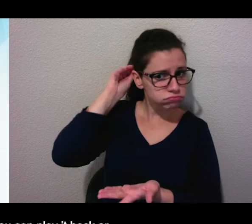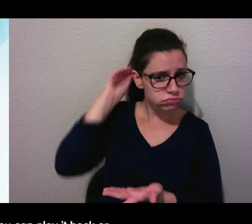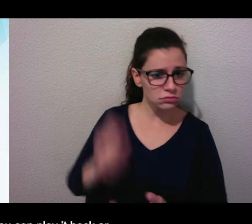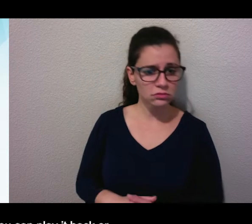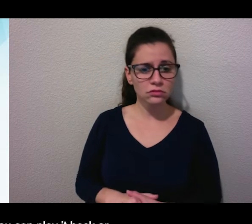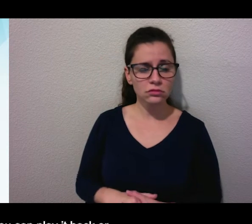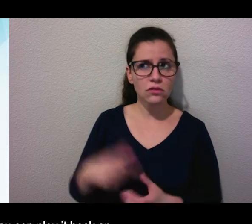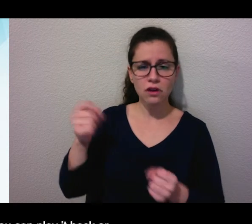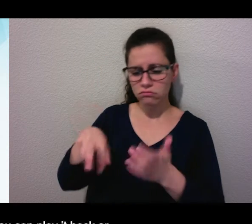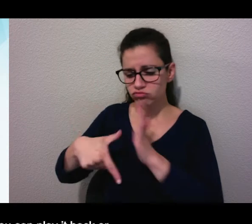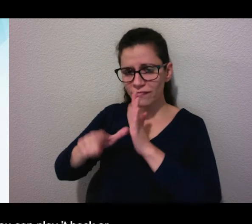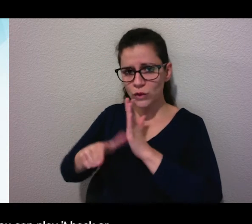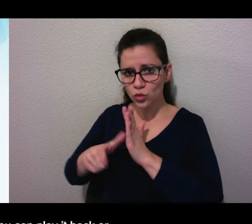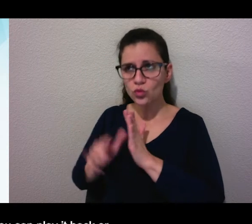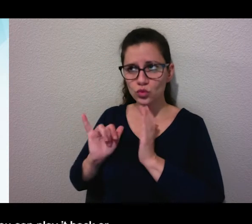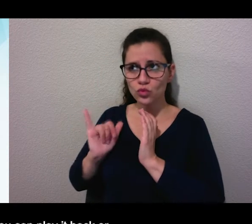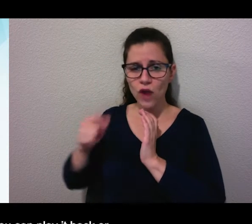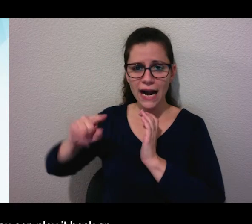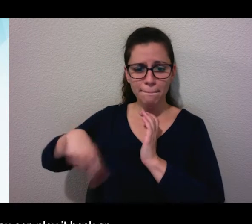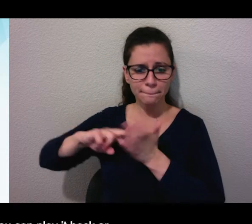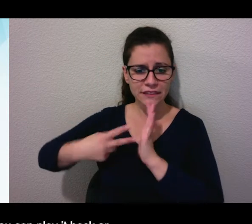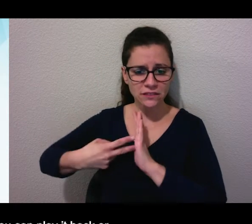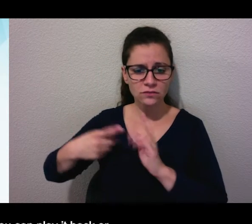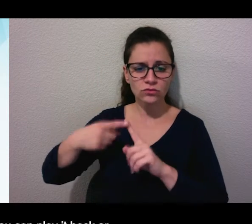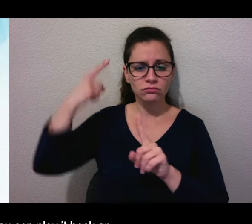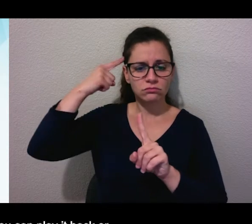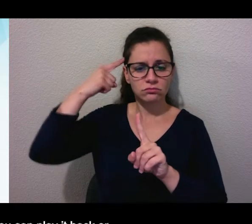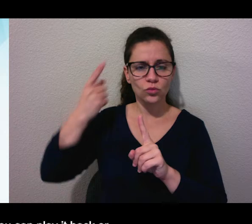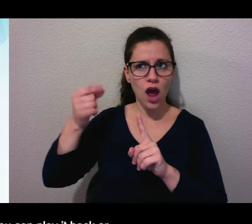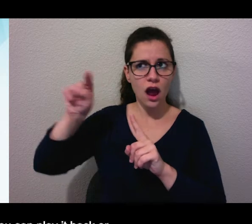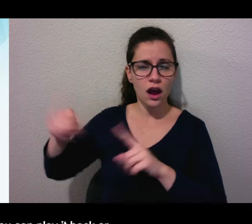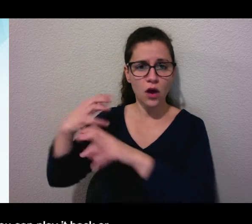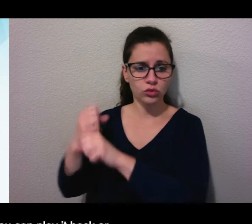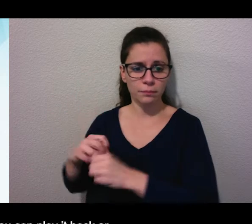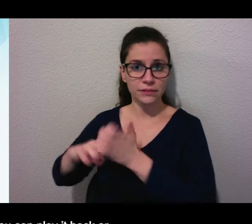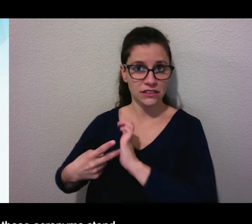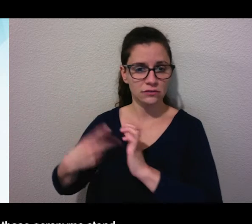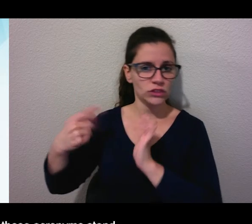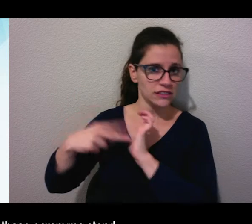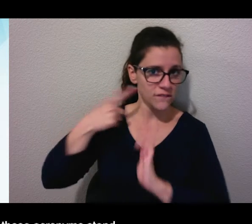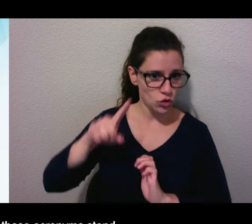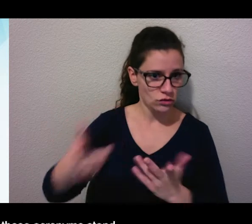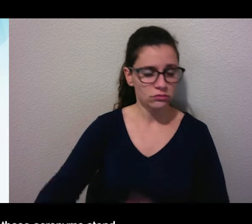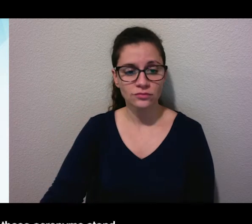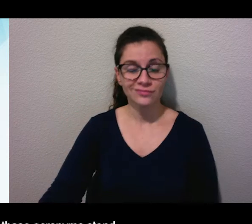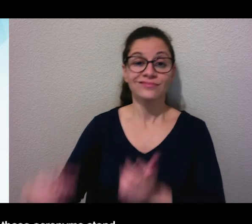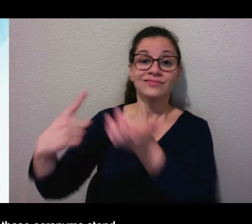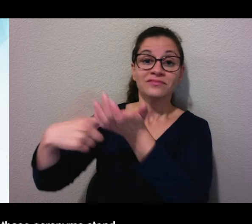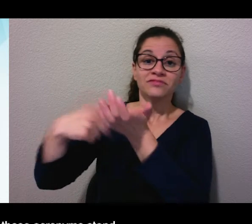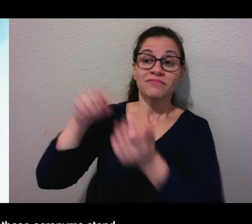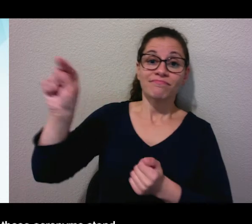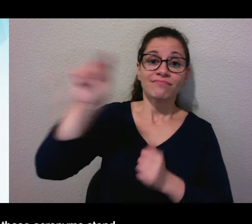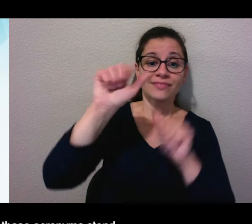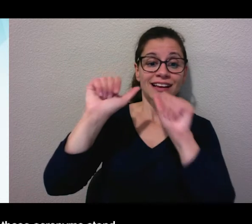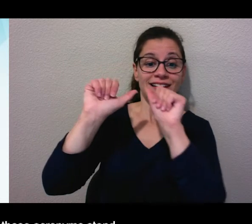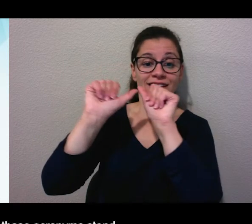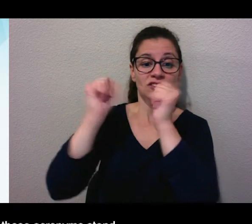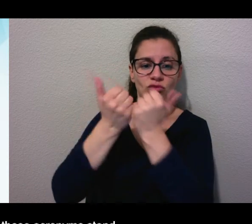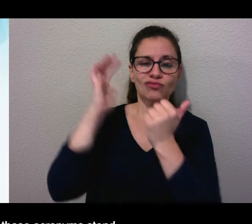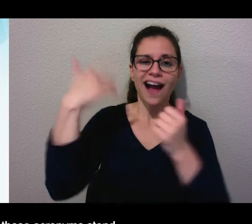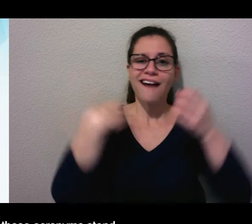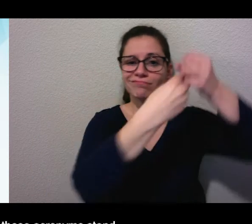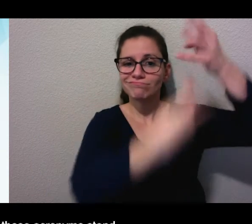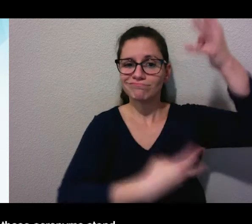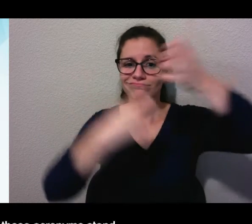write it down or record it so that later you can play it back or read it to yourself to help with the retention of what those